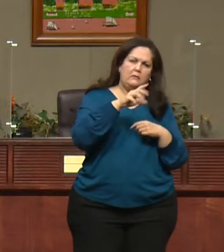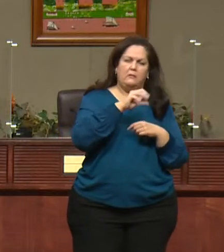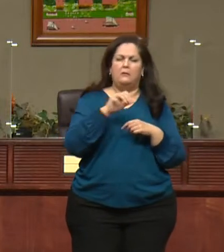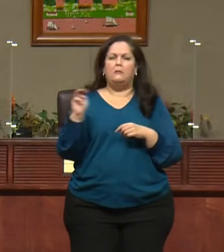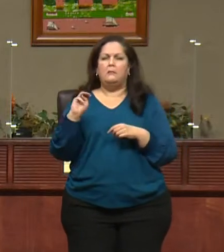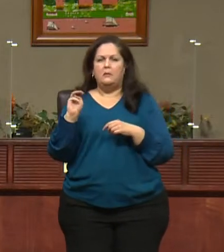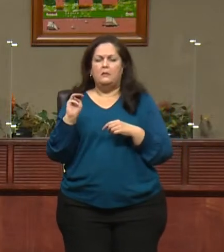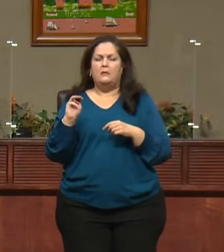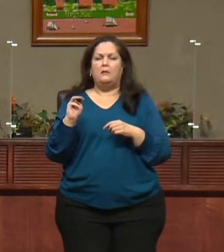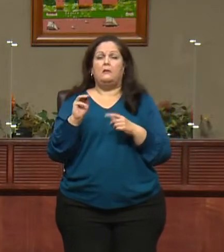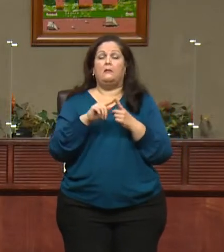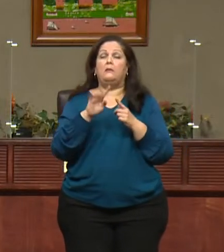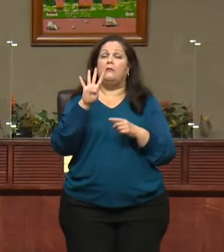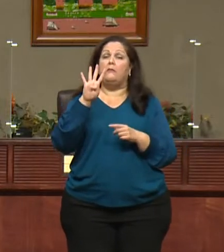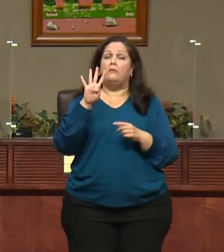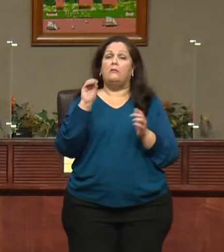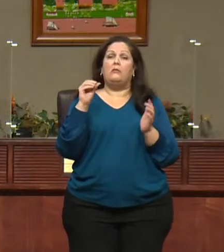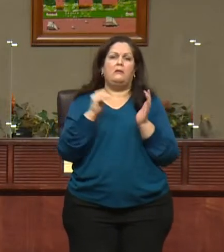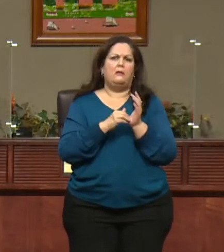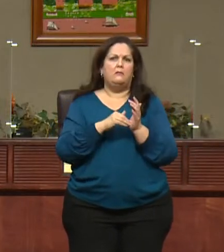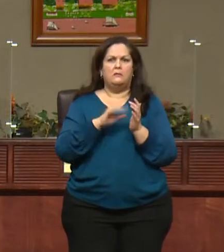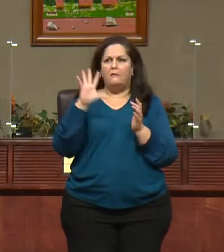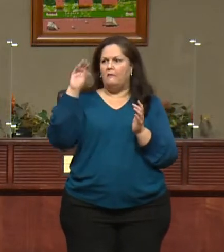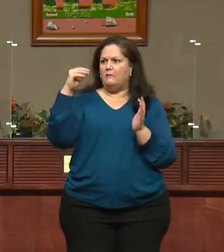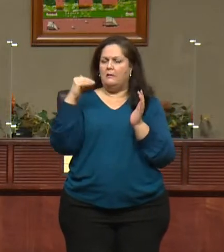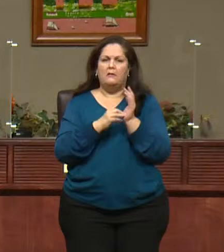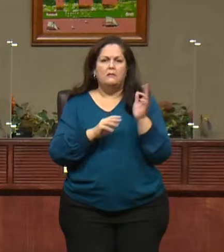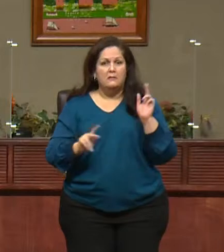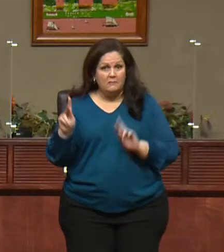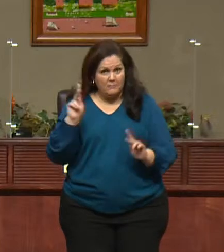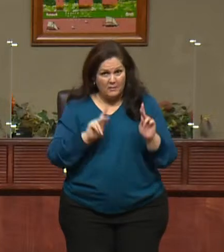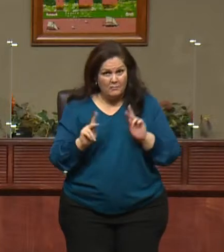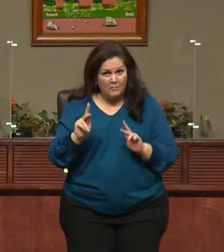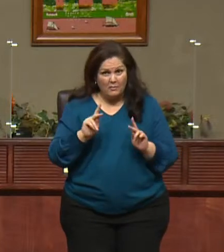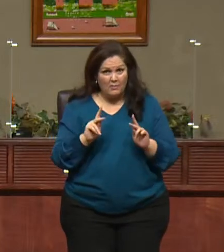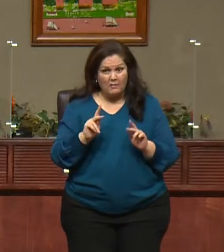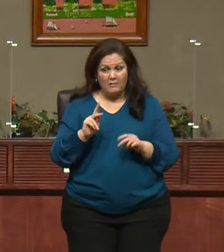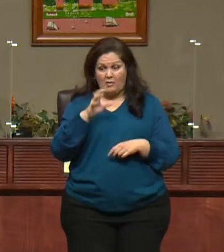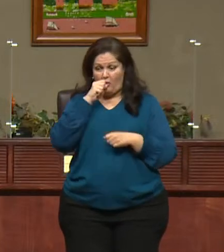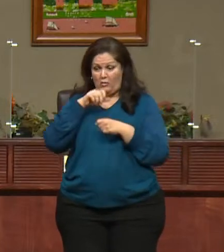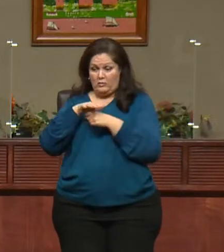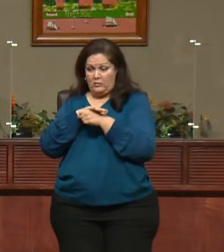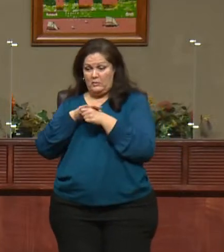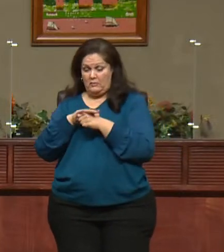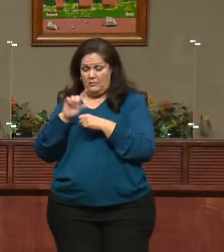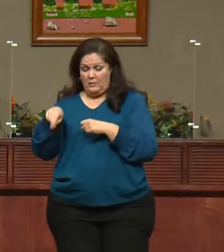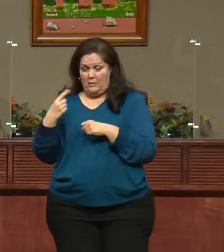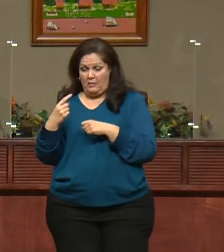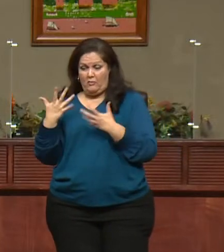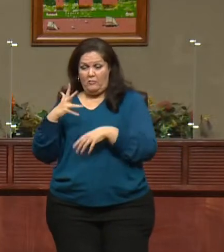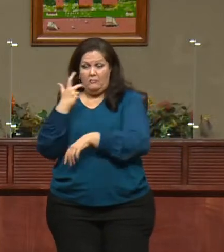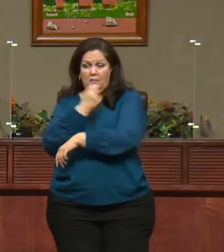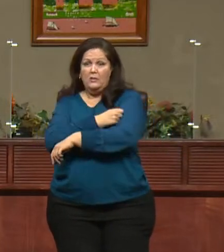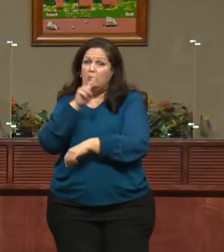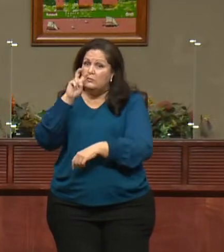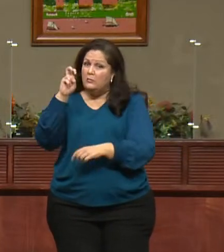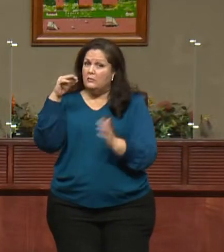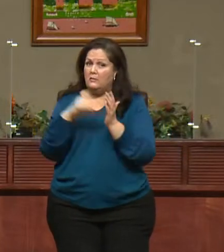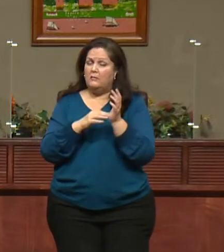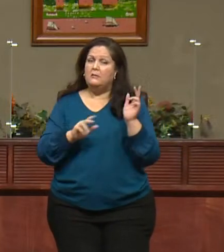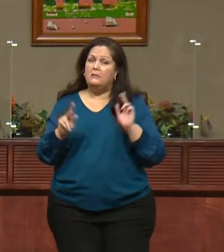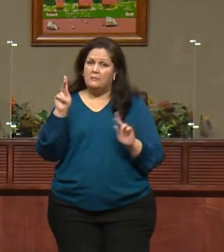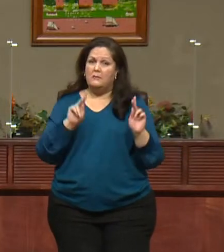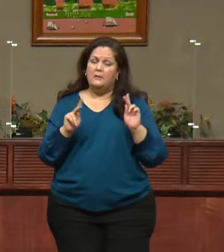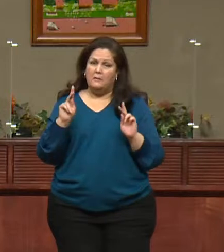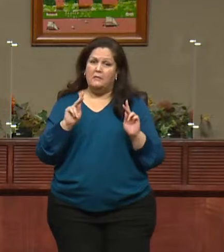were 40,000, 60,000 people in those numbers. Orange County alone has vaccinated already 200,000 people.